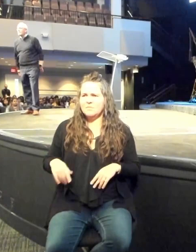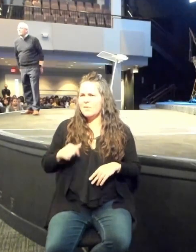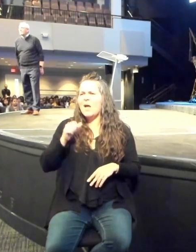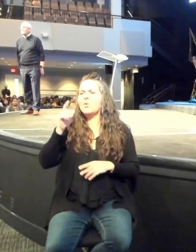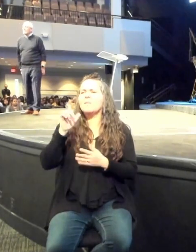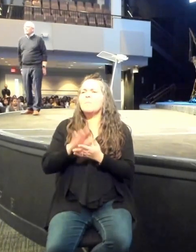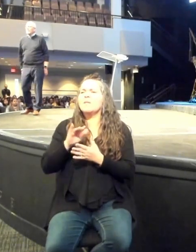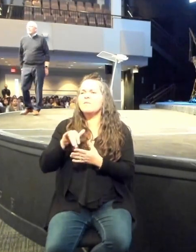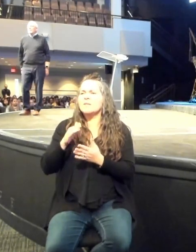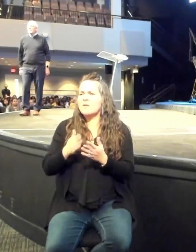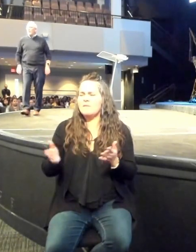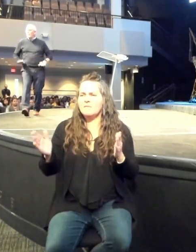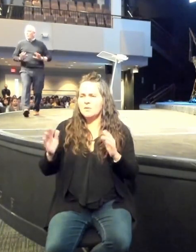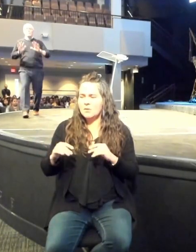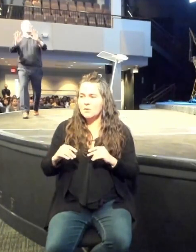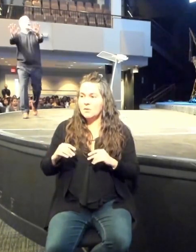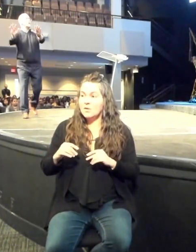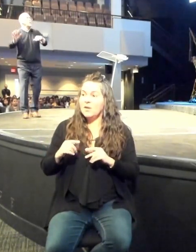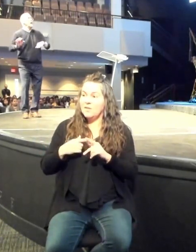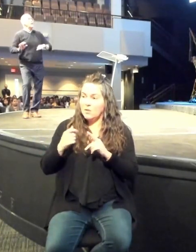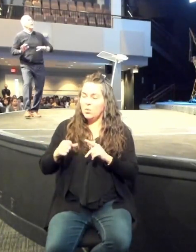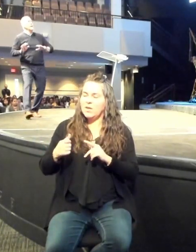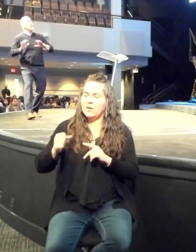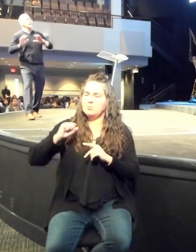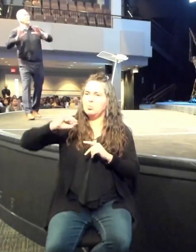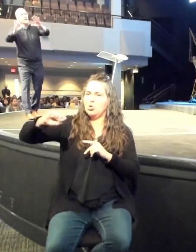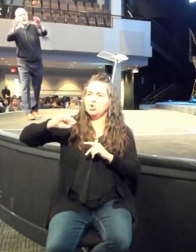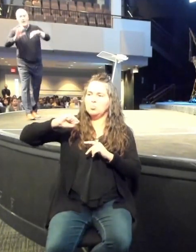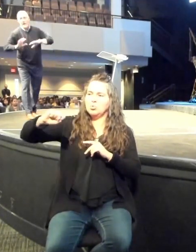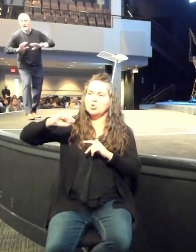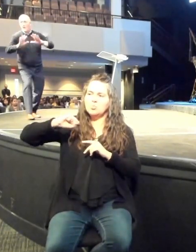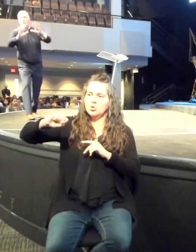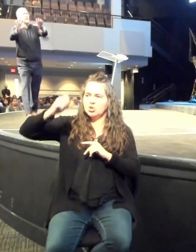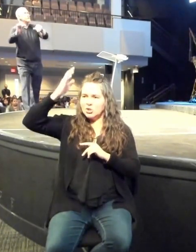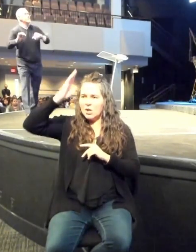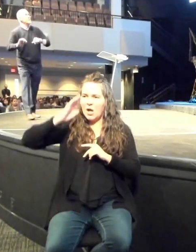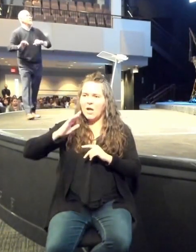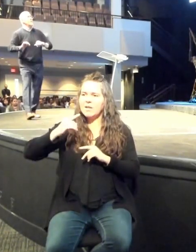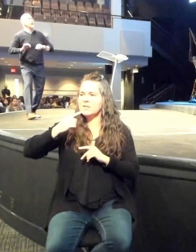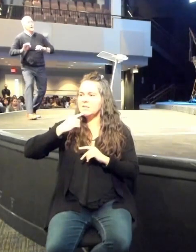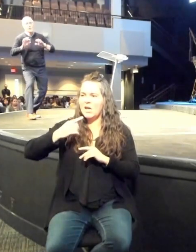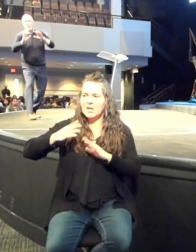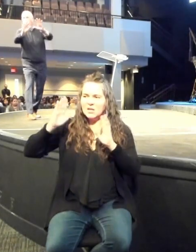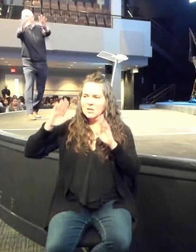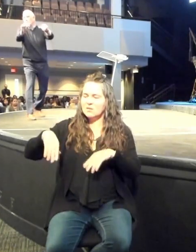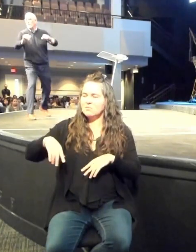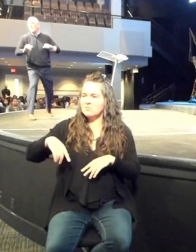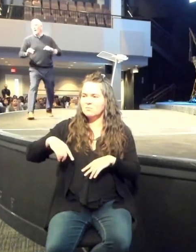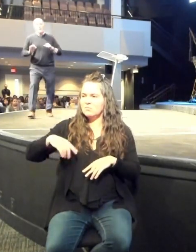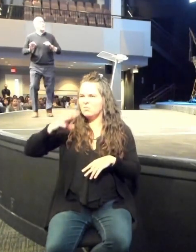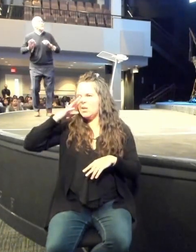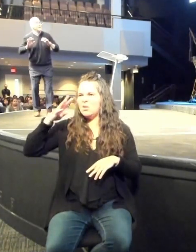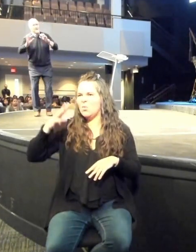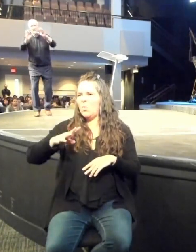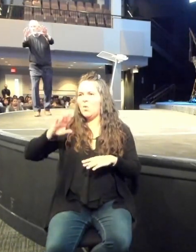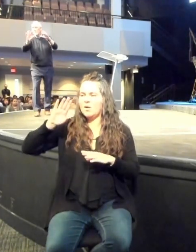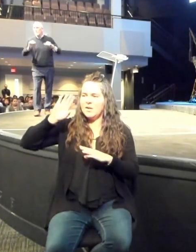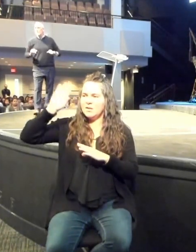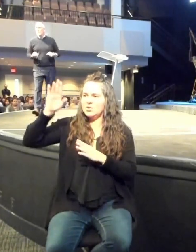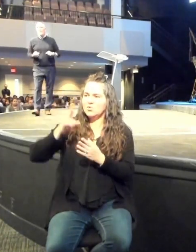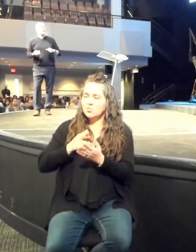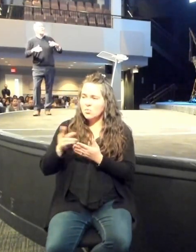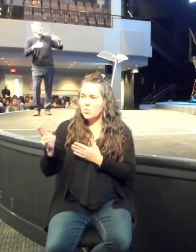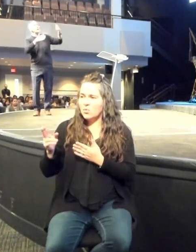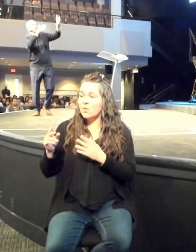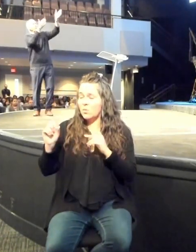stuff. And so we can push God away. We can be ignorant of his truth. We can ignore his truth. We can be resistant to